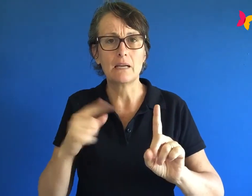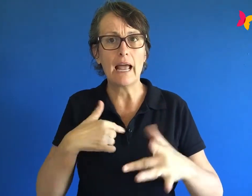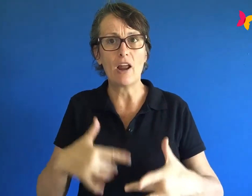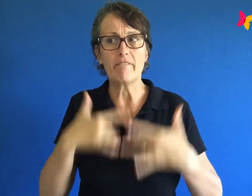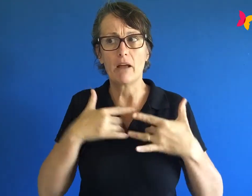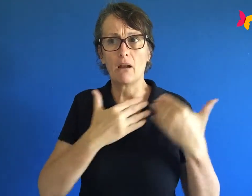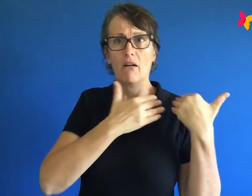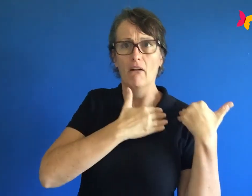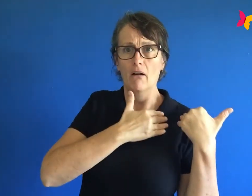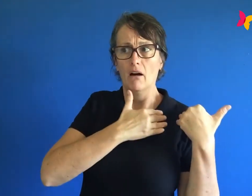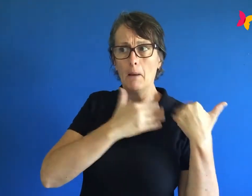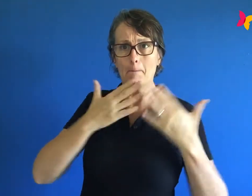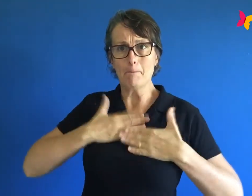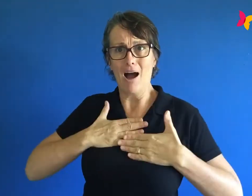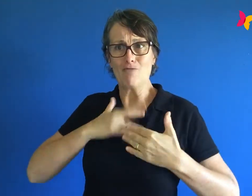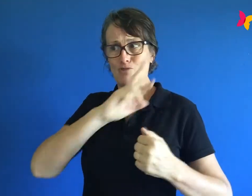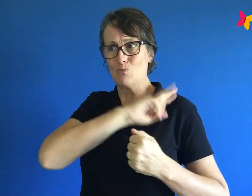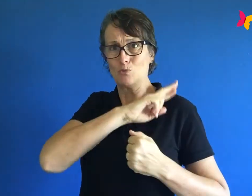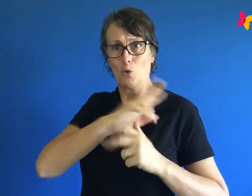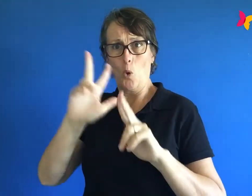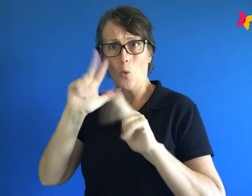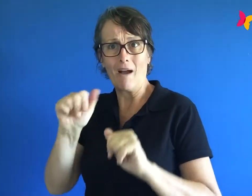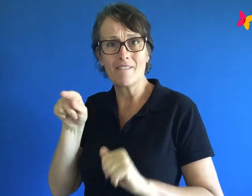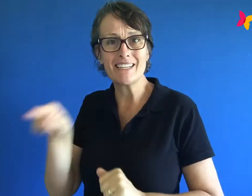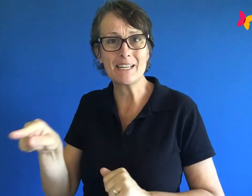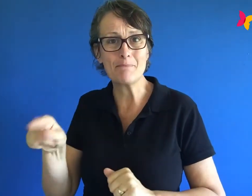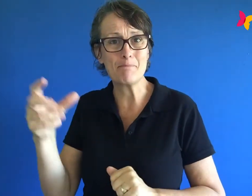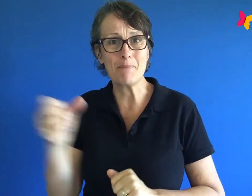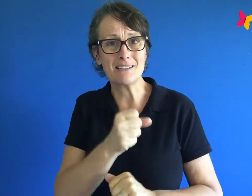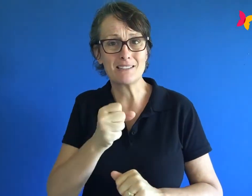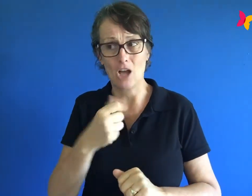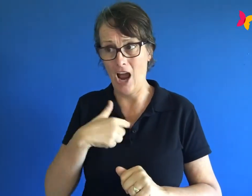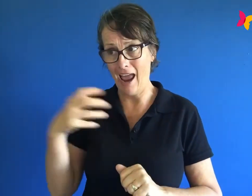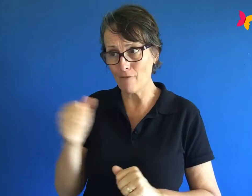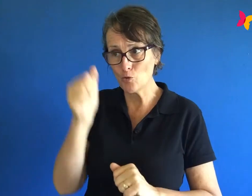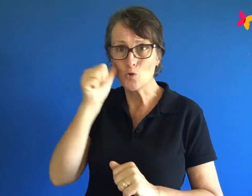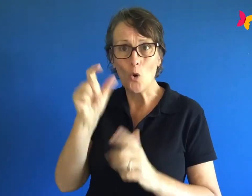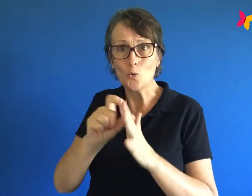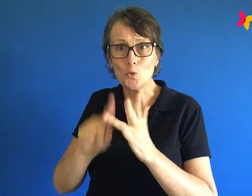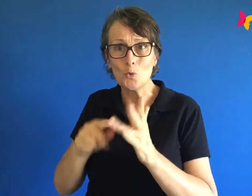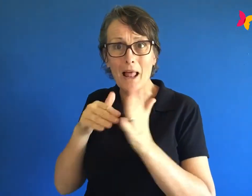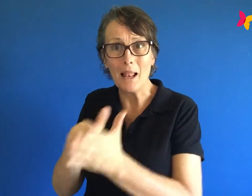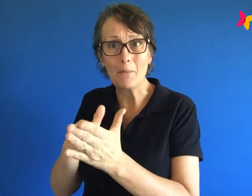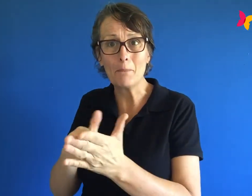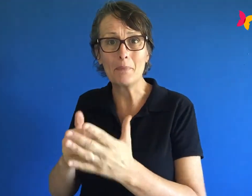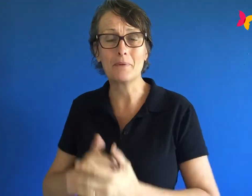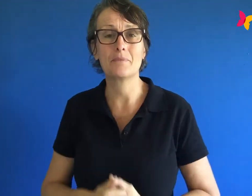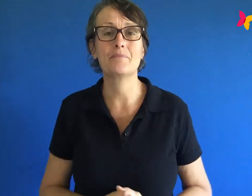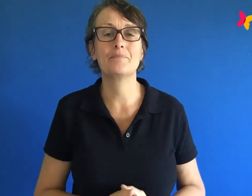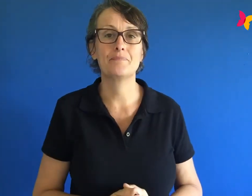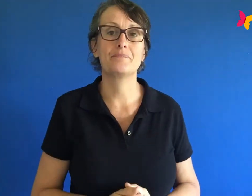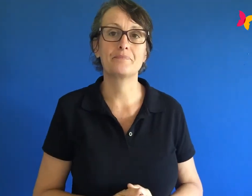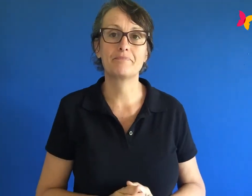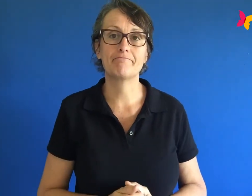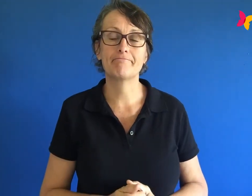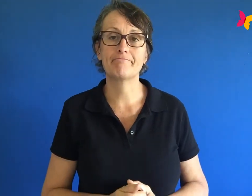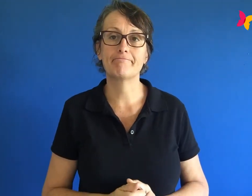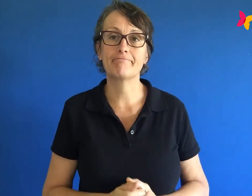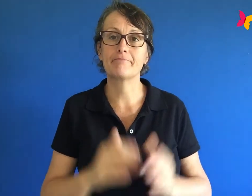responsibility because this is my job to know what to do. Caroline started to shift from the belief that James's problems were